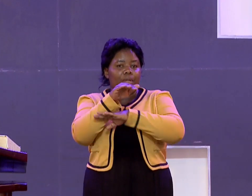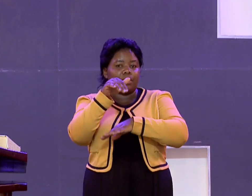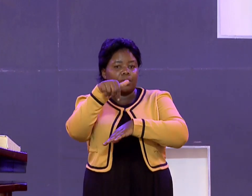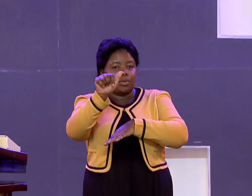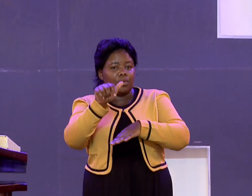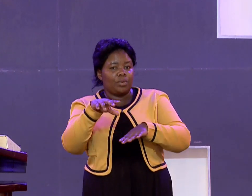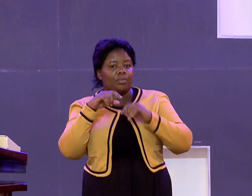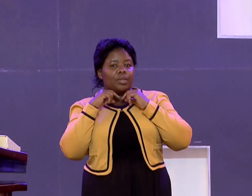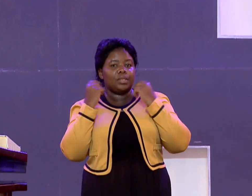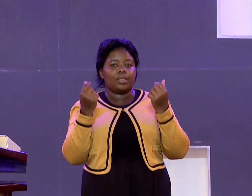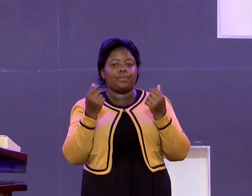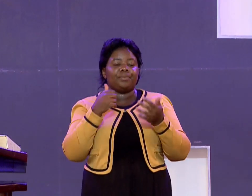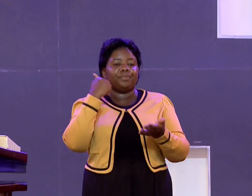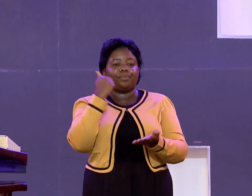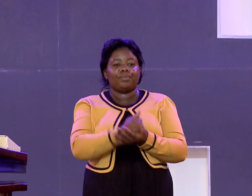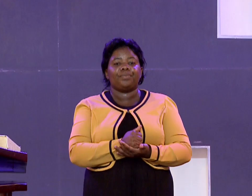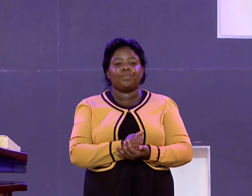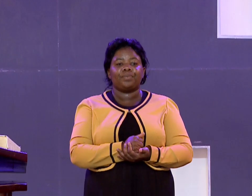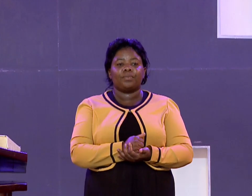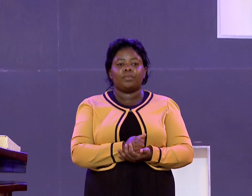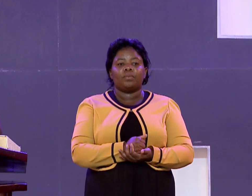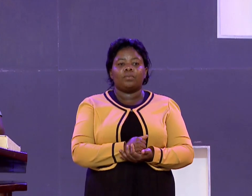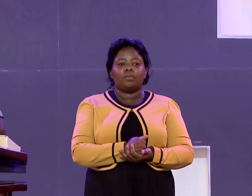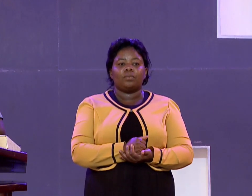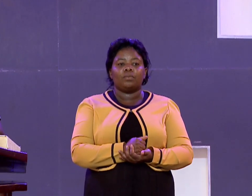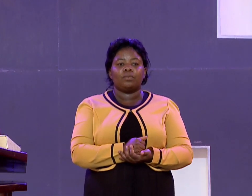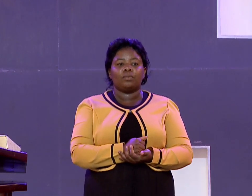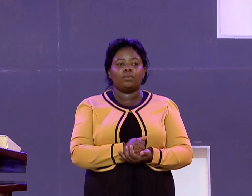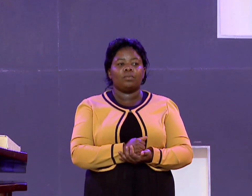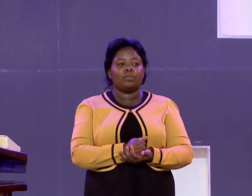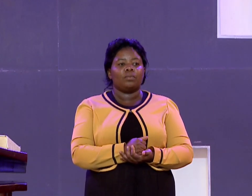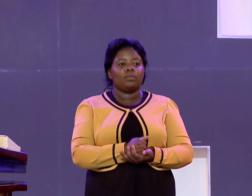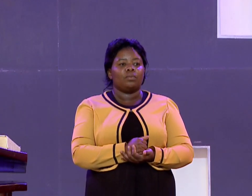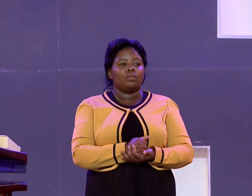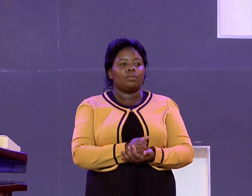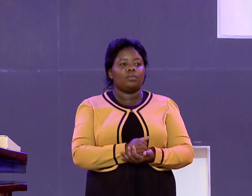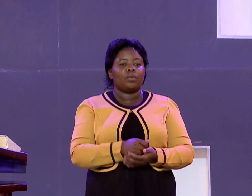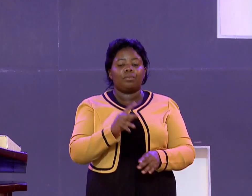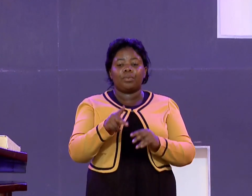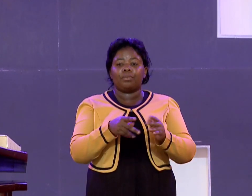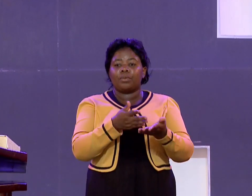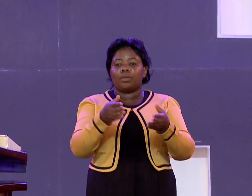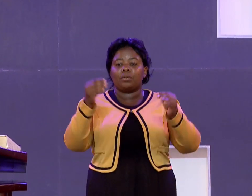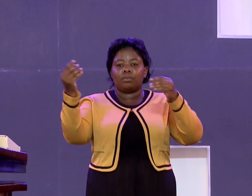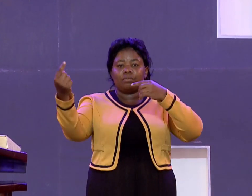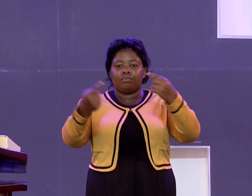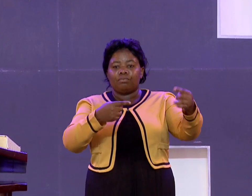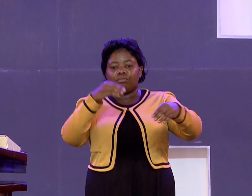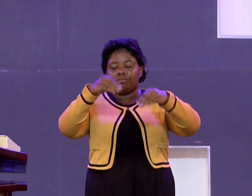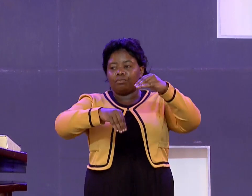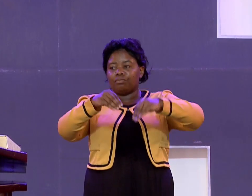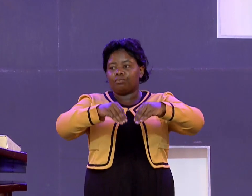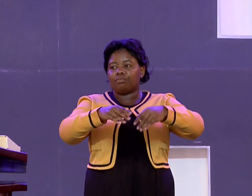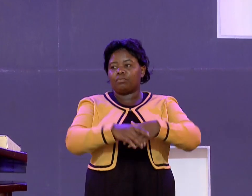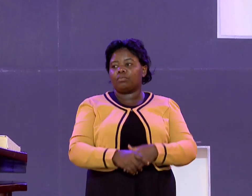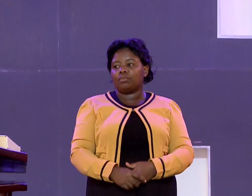you in Ask Your Pastor. Amina. Amen. Abali wanondoza tusobola kuwayo. As we are here, we can give